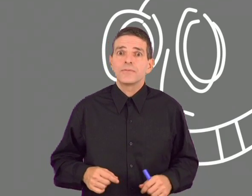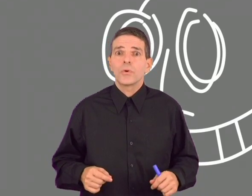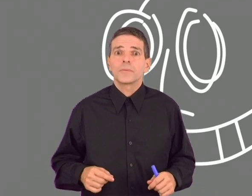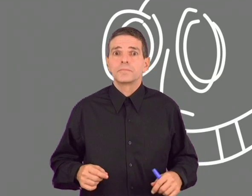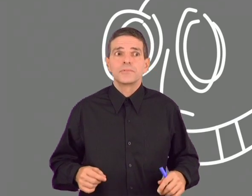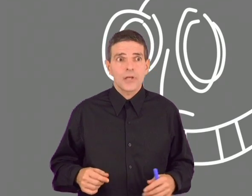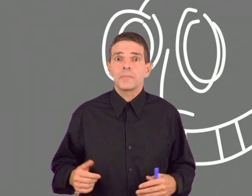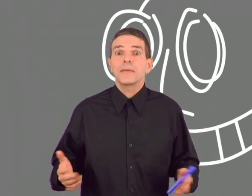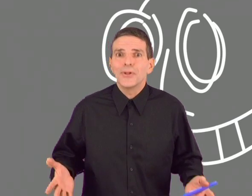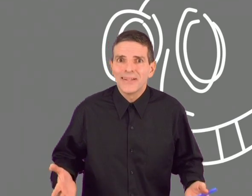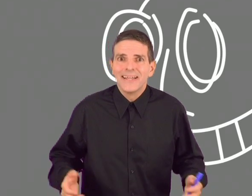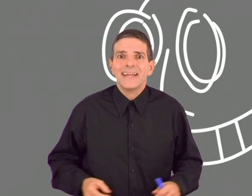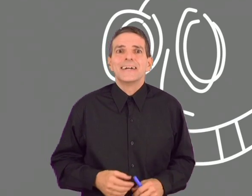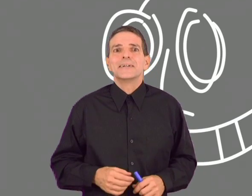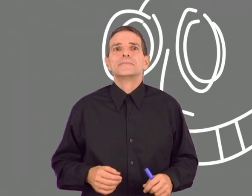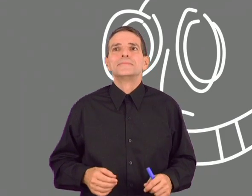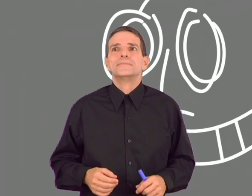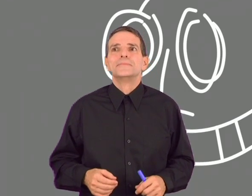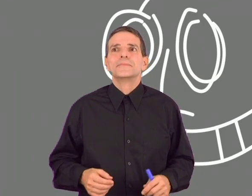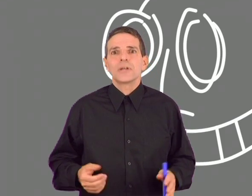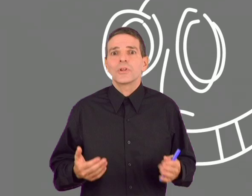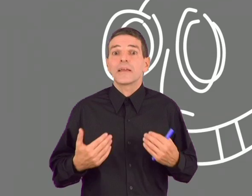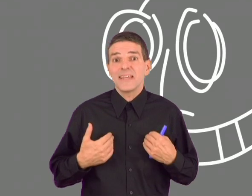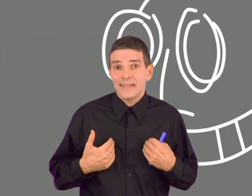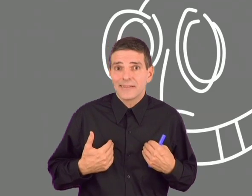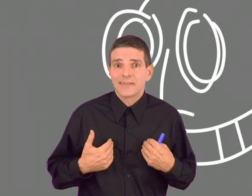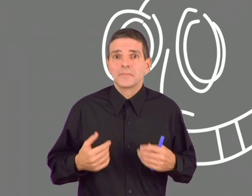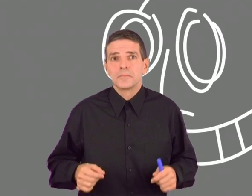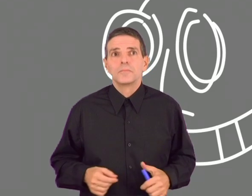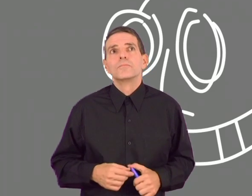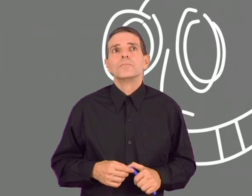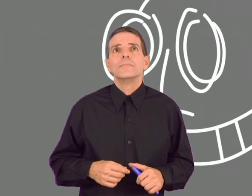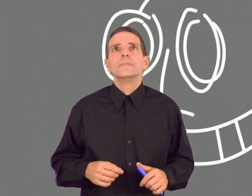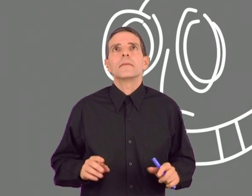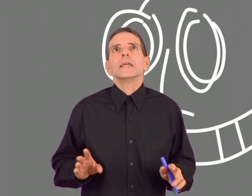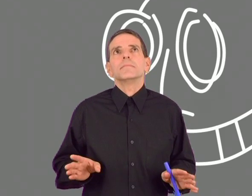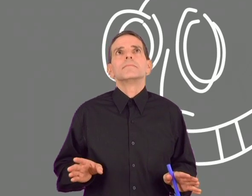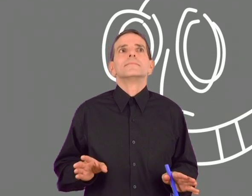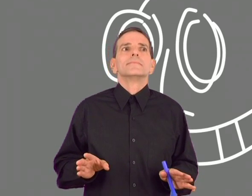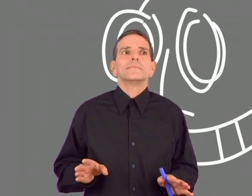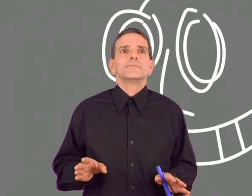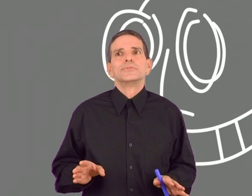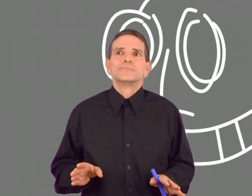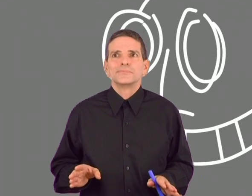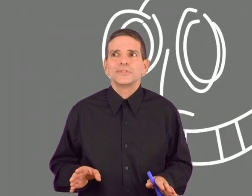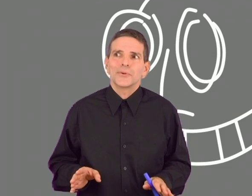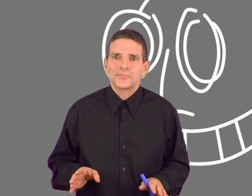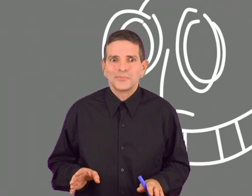for some people. Someone like me. Not me. No,